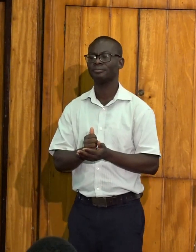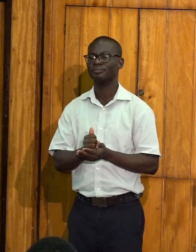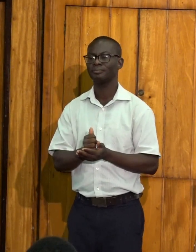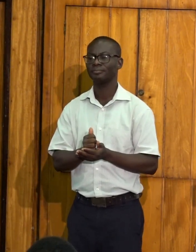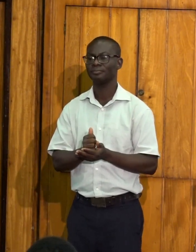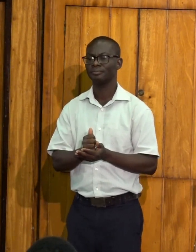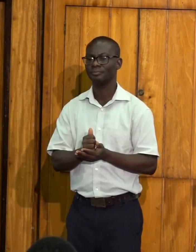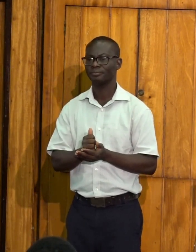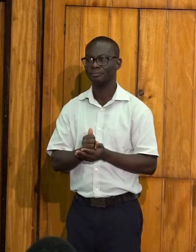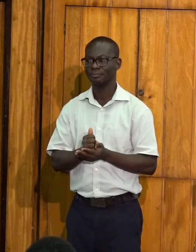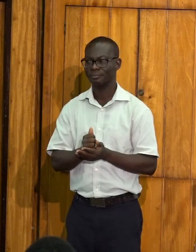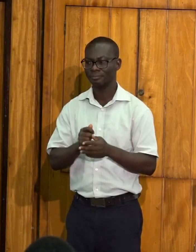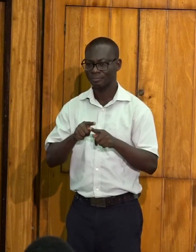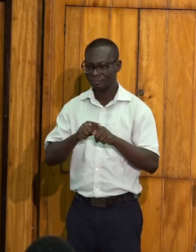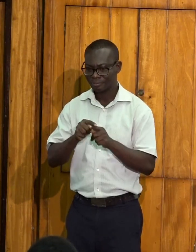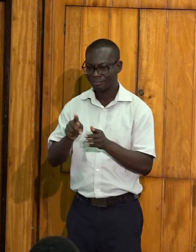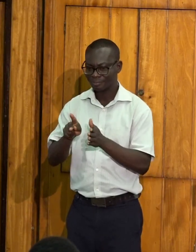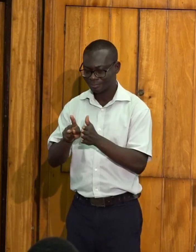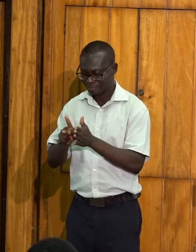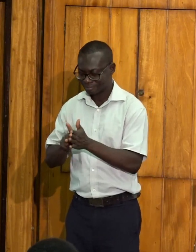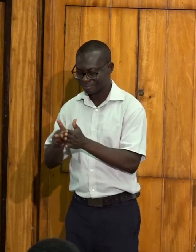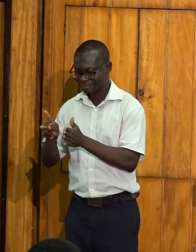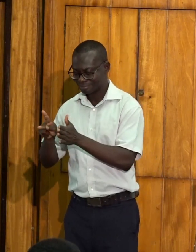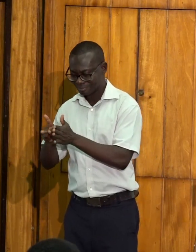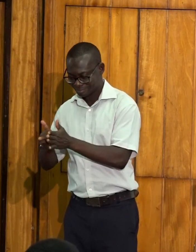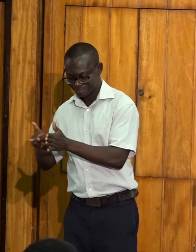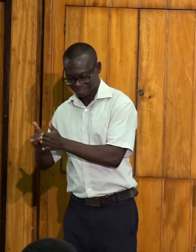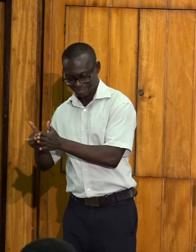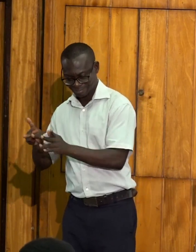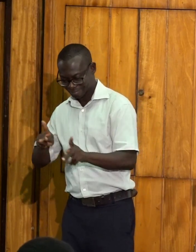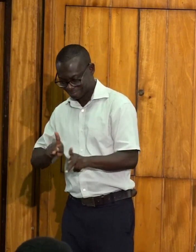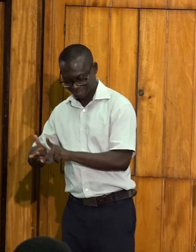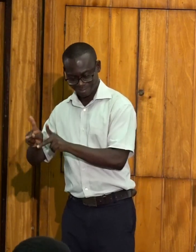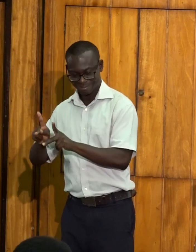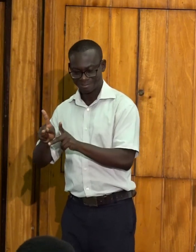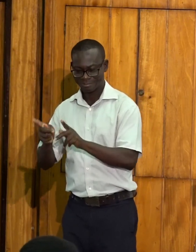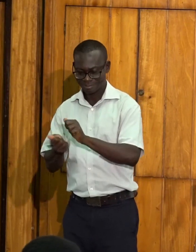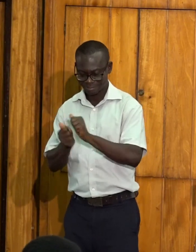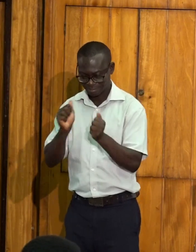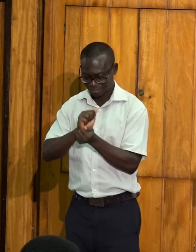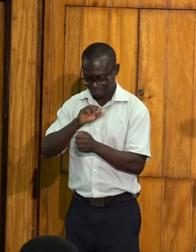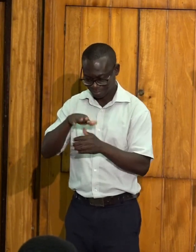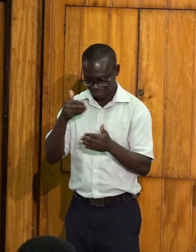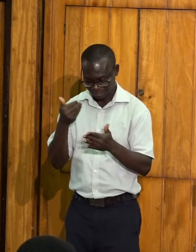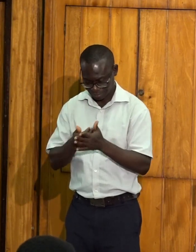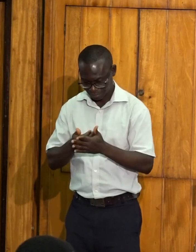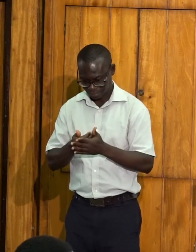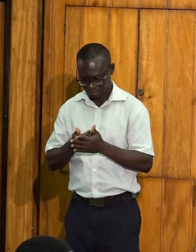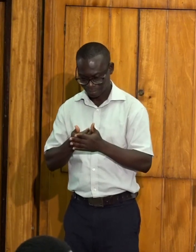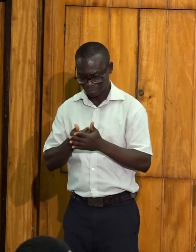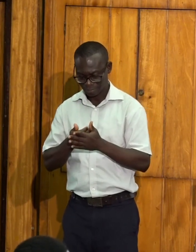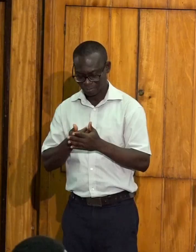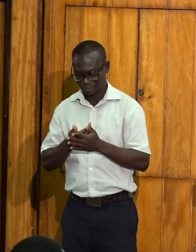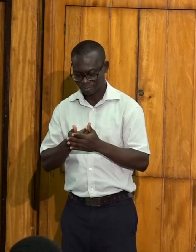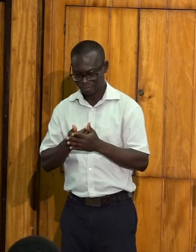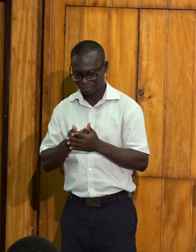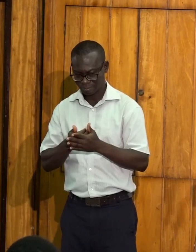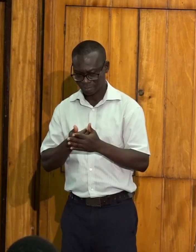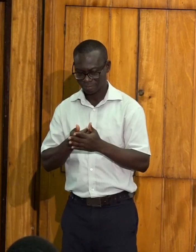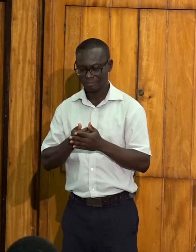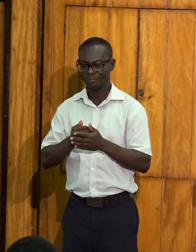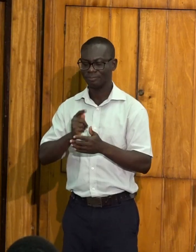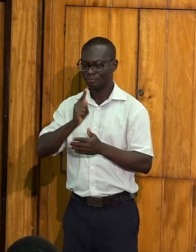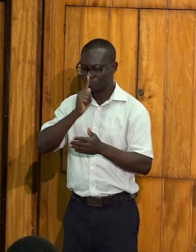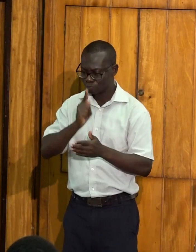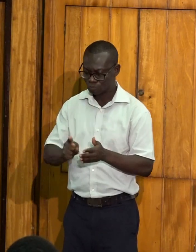Peer group and support changes everything. Team clubs and peer mentors are saving lives, and they really, really